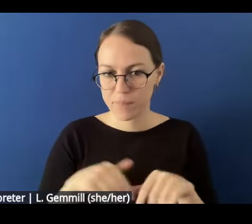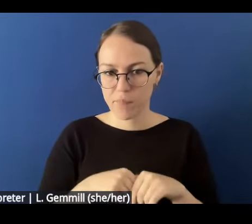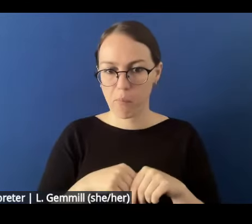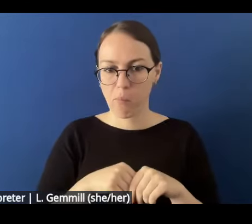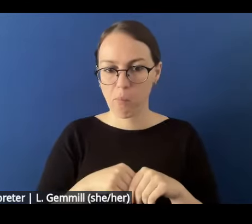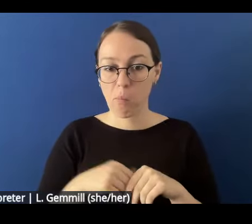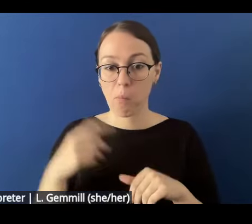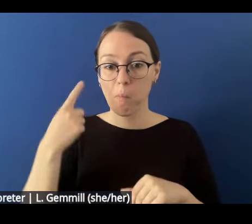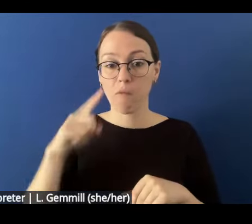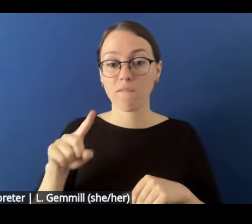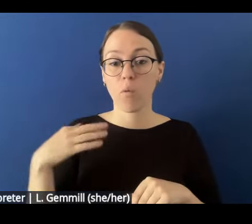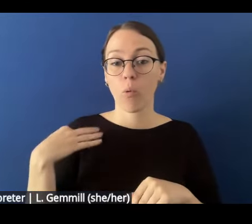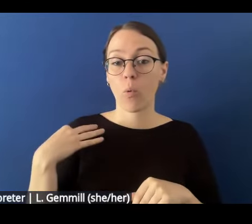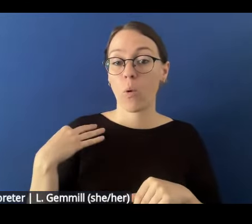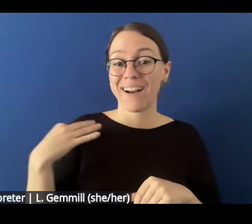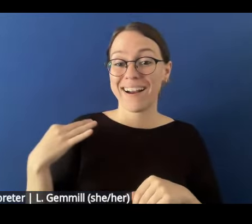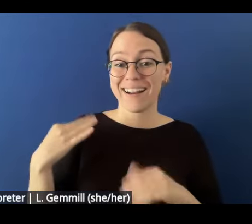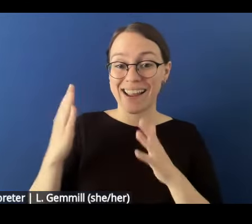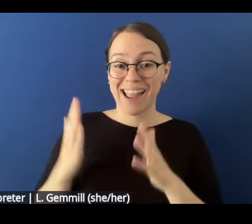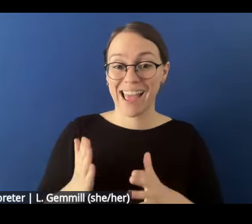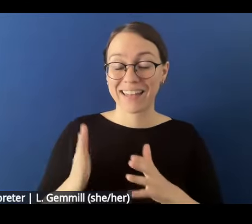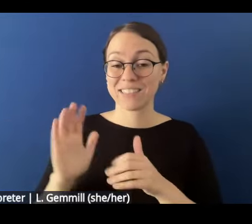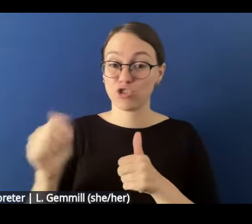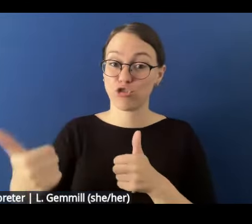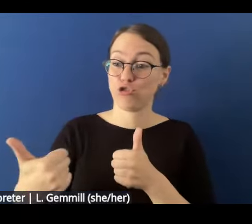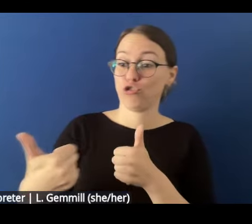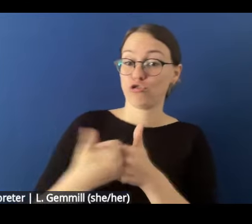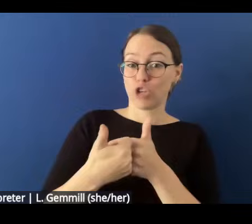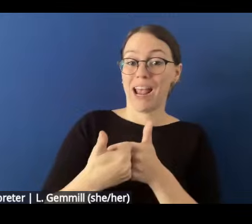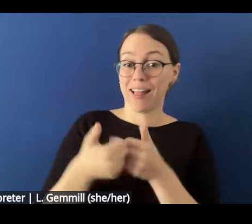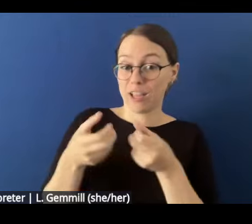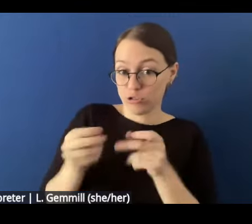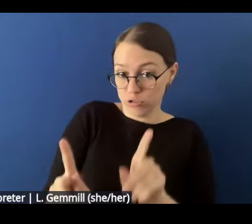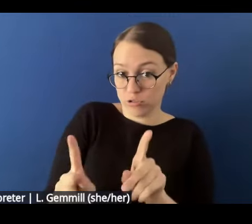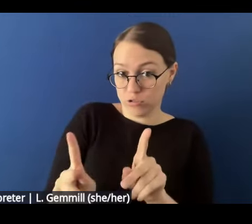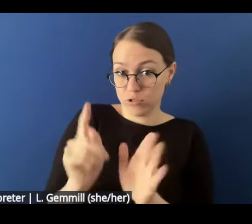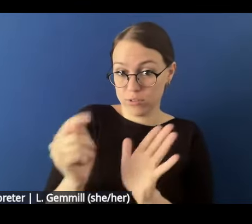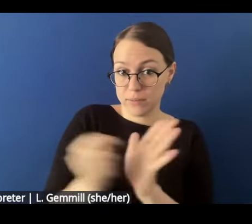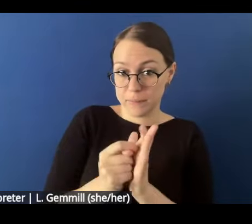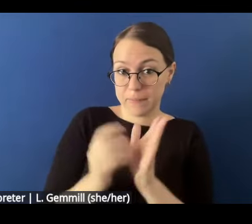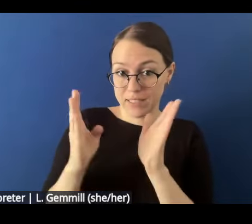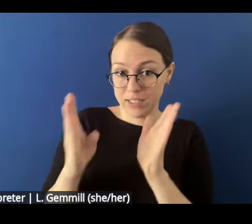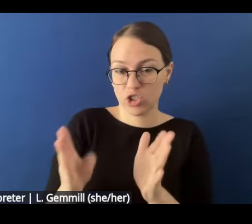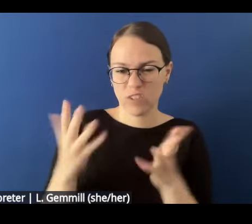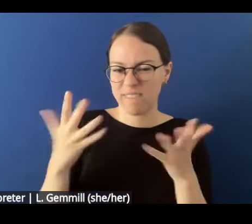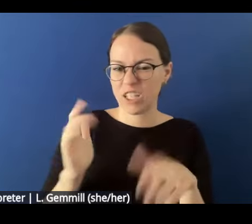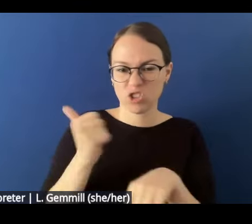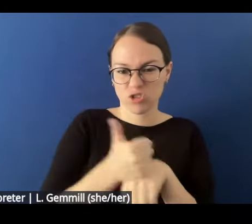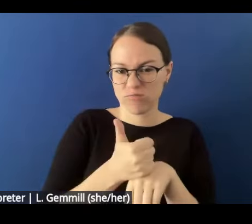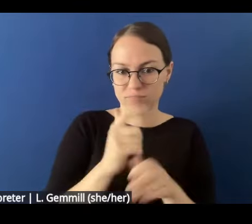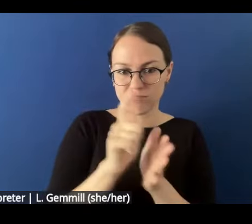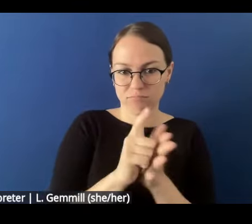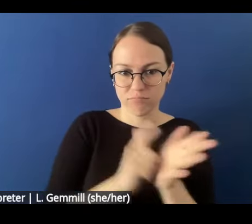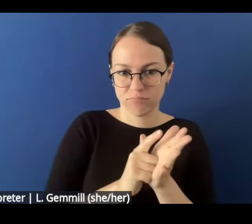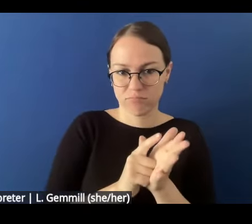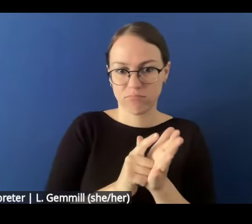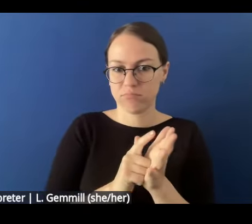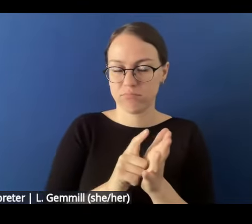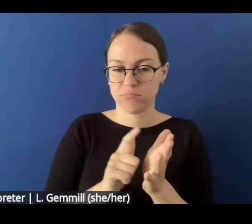the challenge period is established in statute. It is a flat 7 days following the filing deadline.